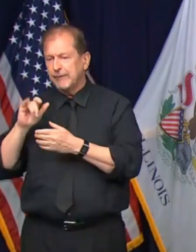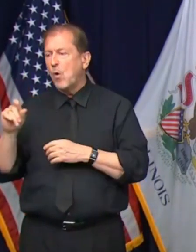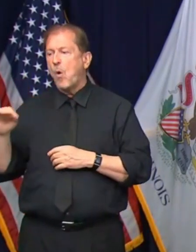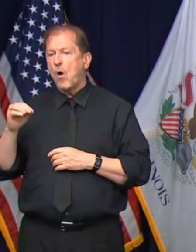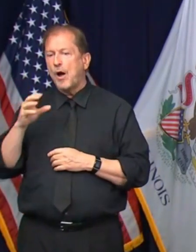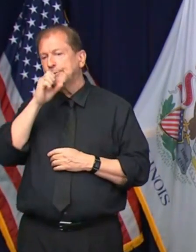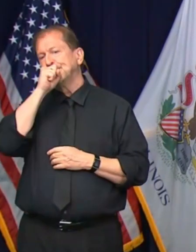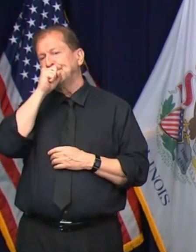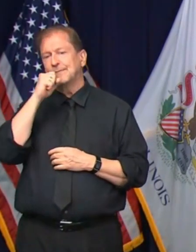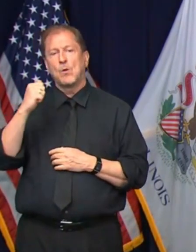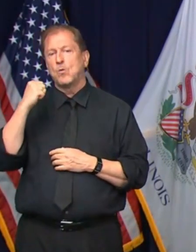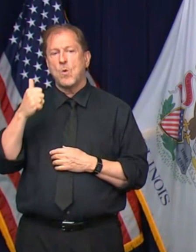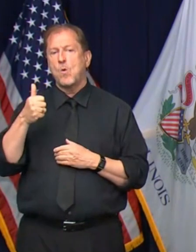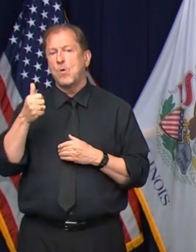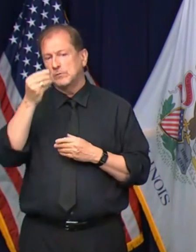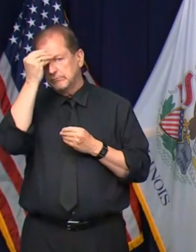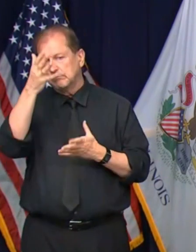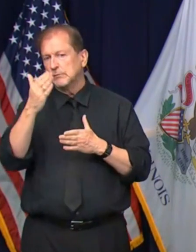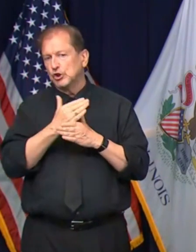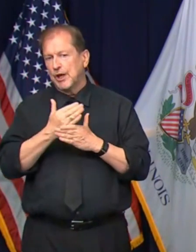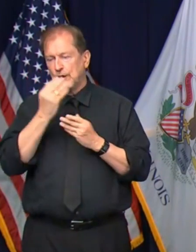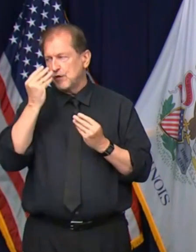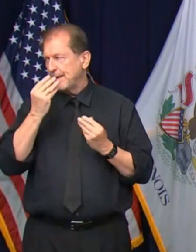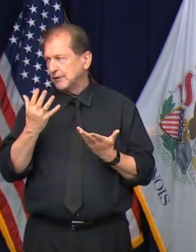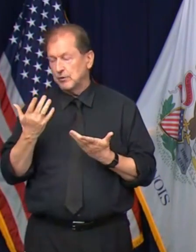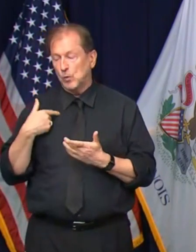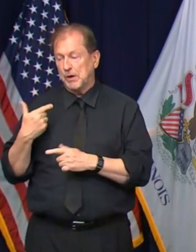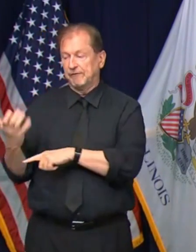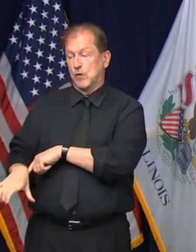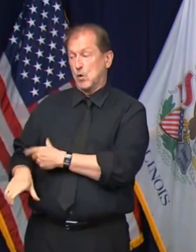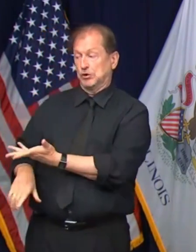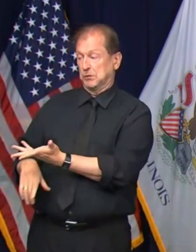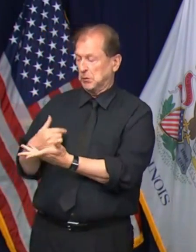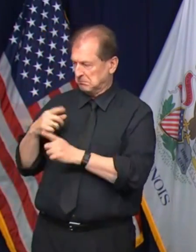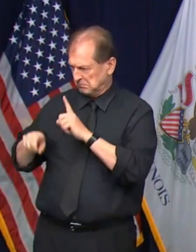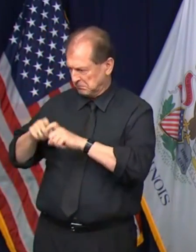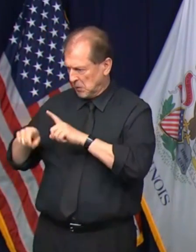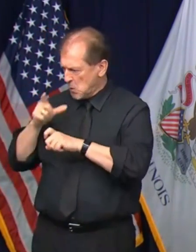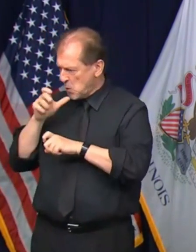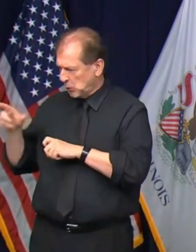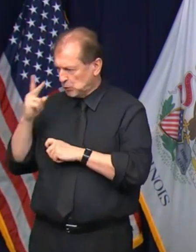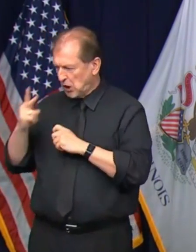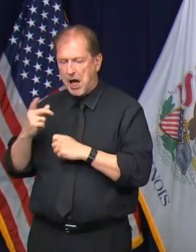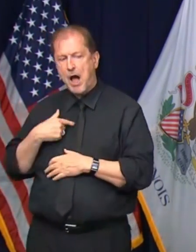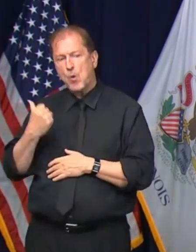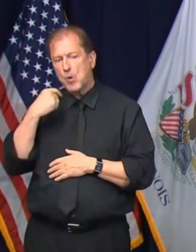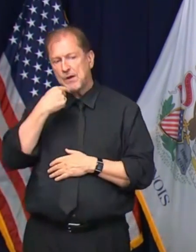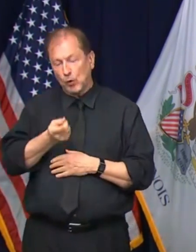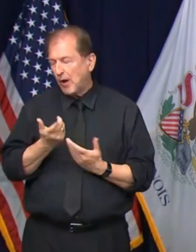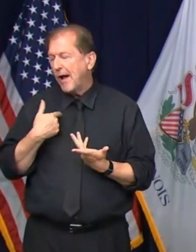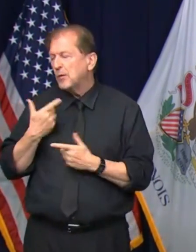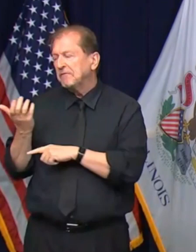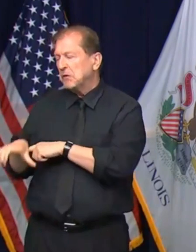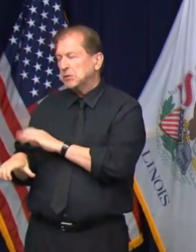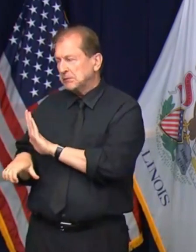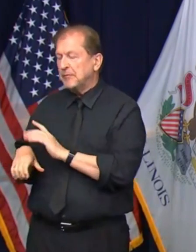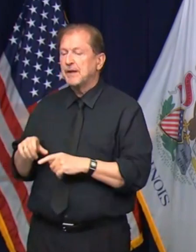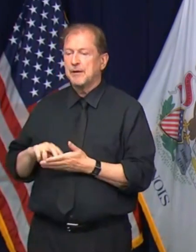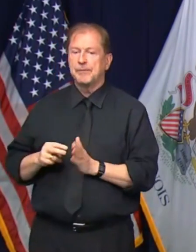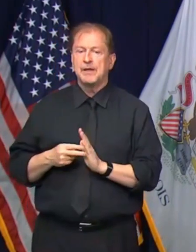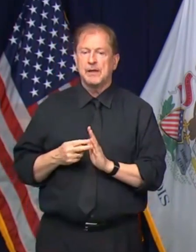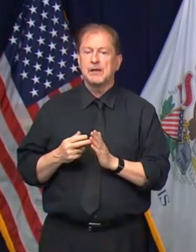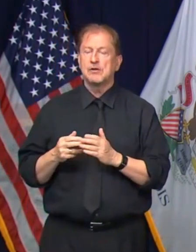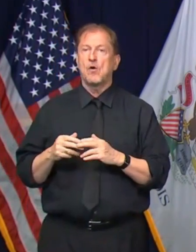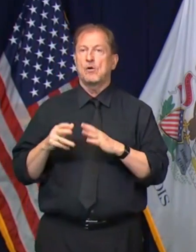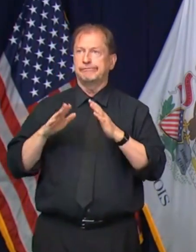to be contact traced, and they won't be forced to do it. But that's kind of the industry standard, is something above 60%.